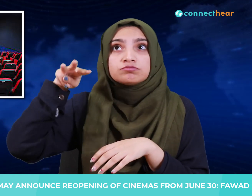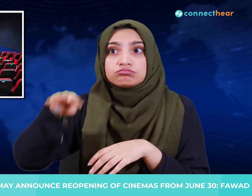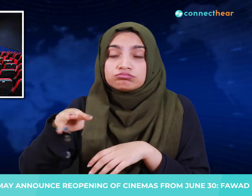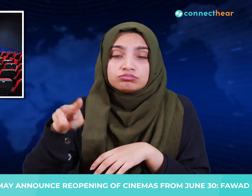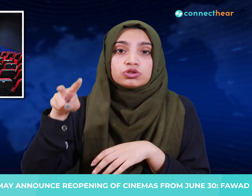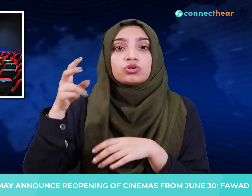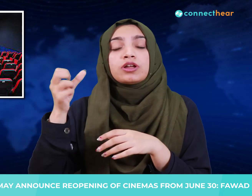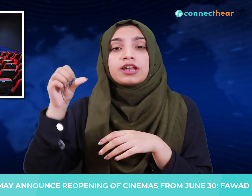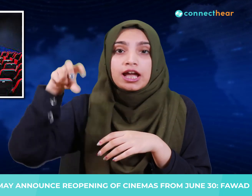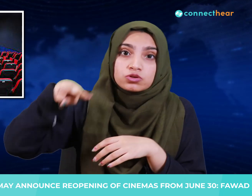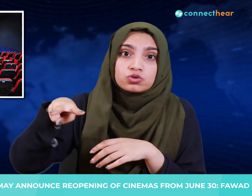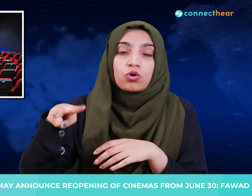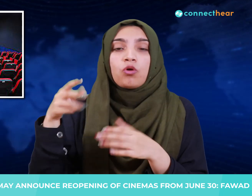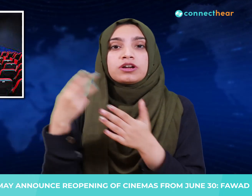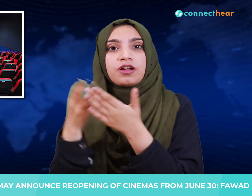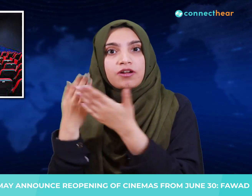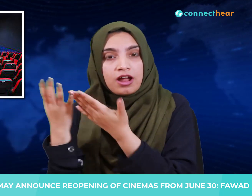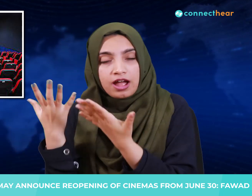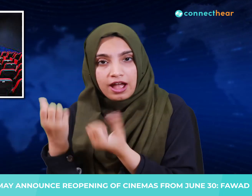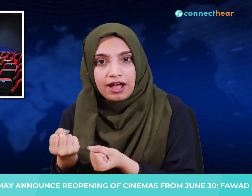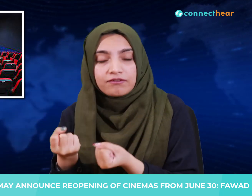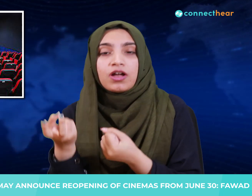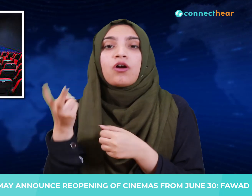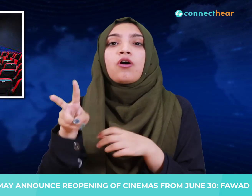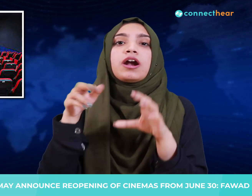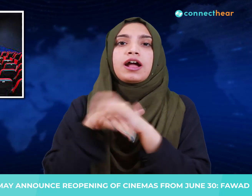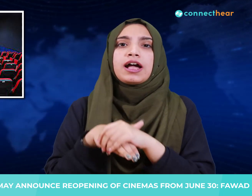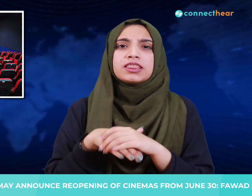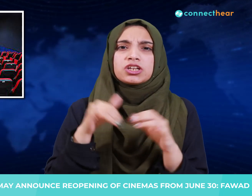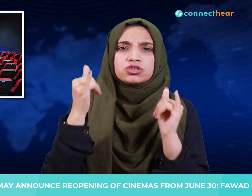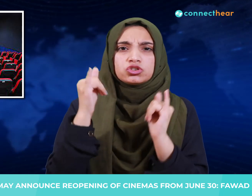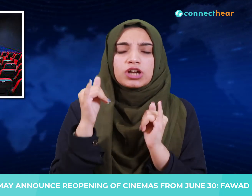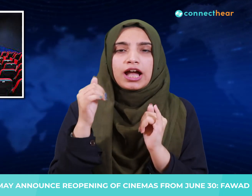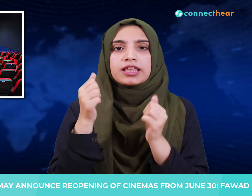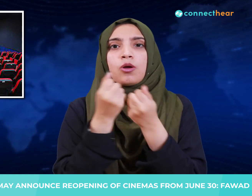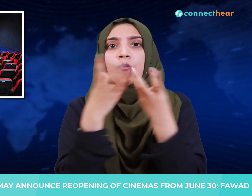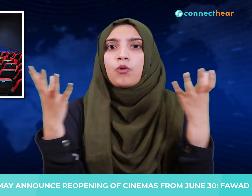on the subscription model to create a futuristic media scene.